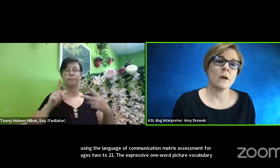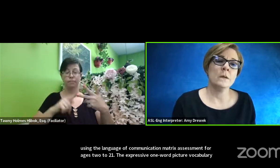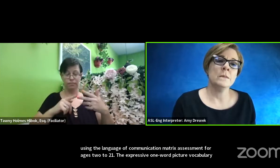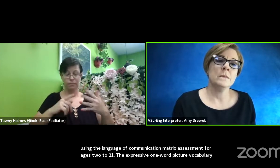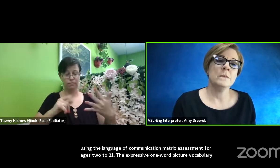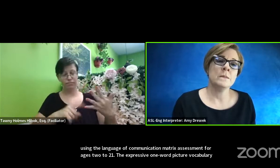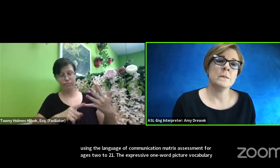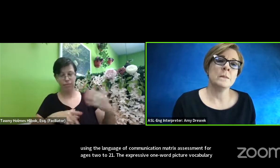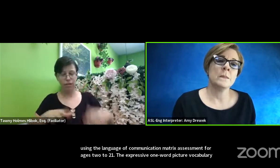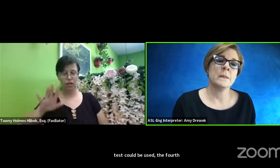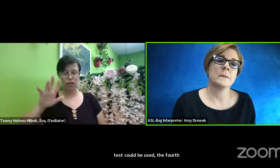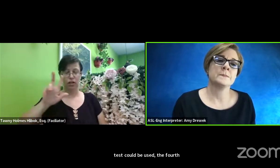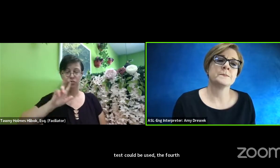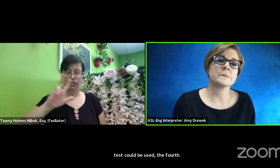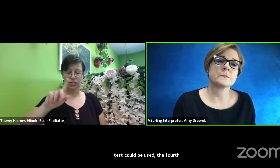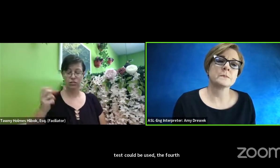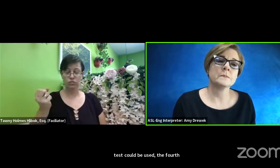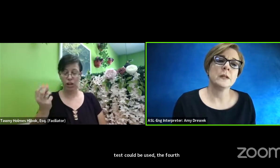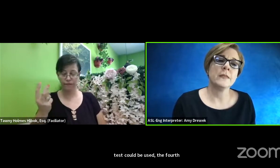EOWPVT4,